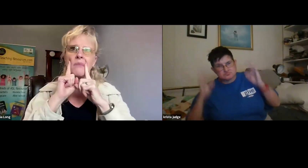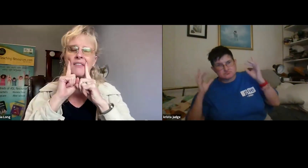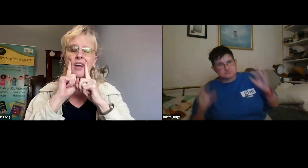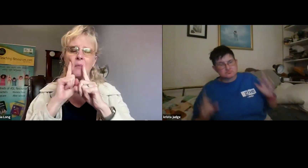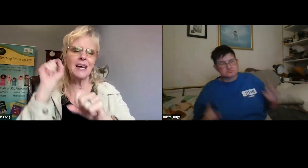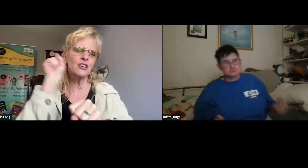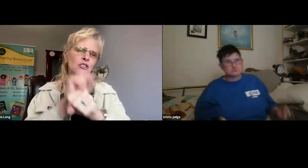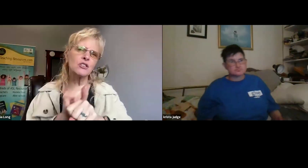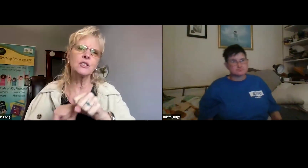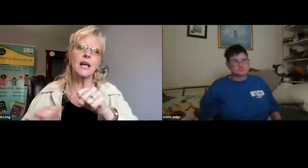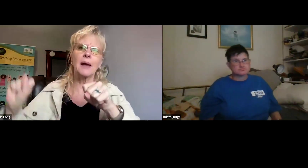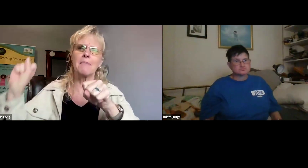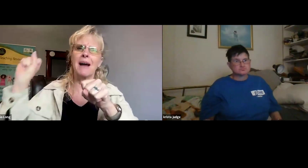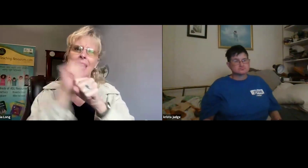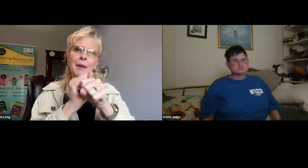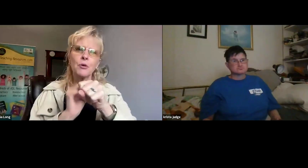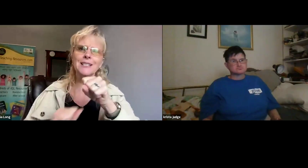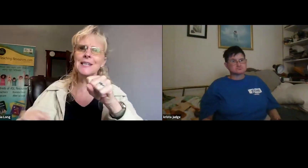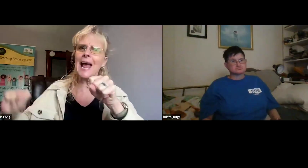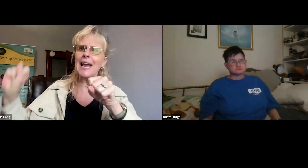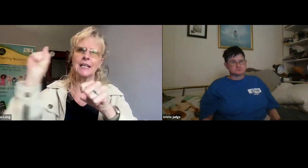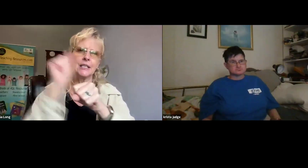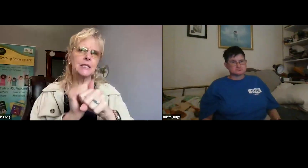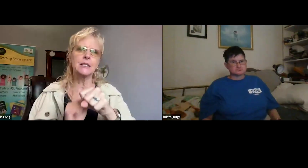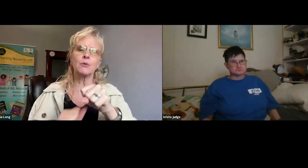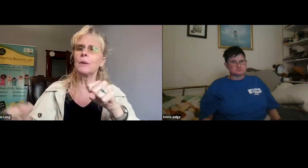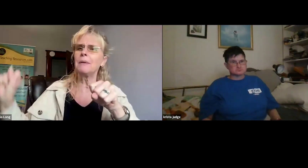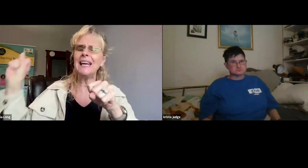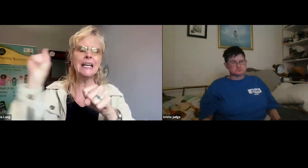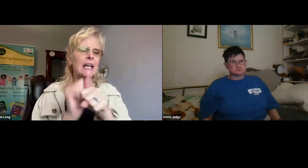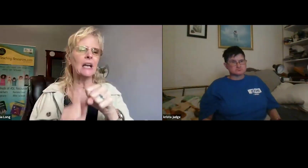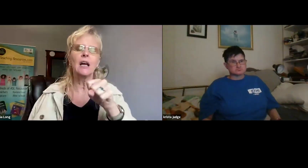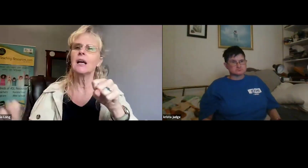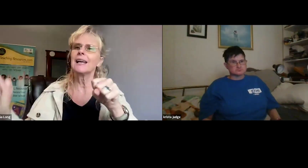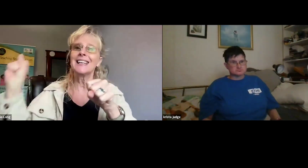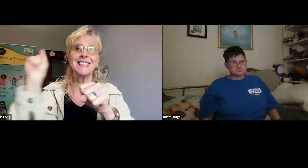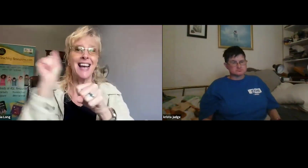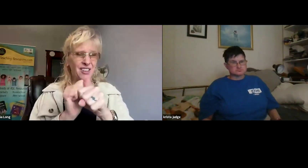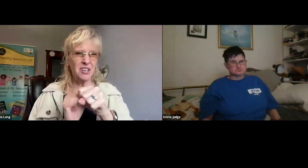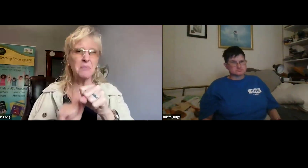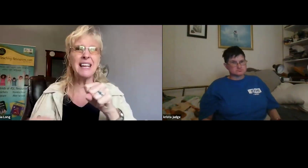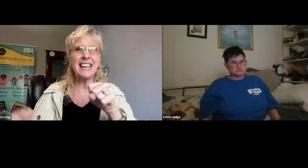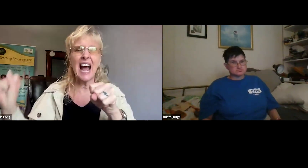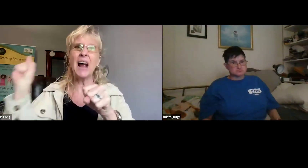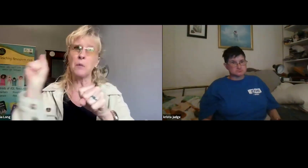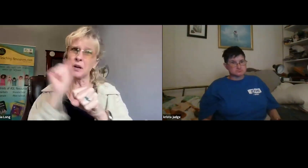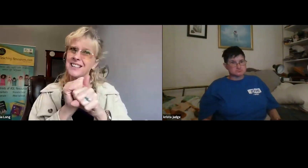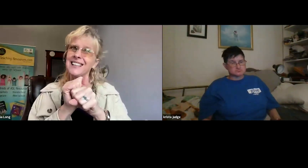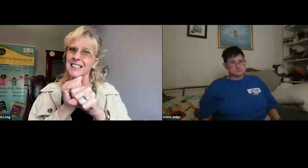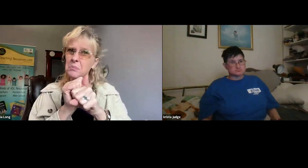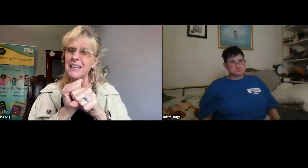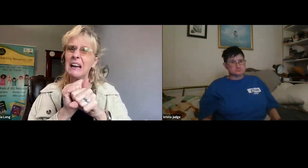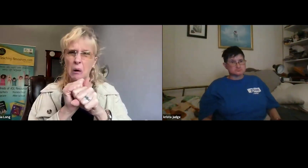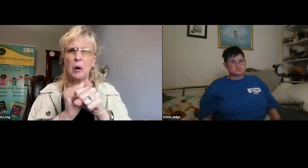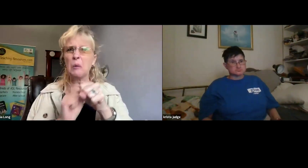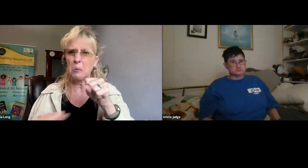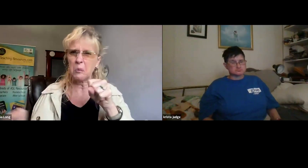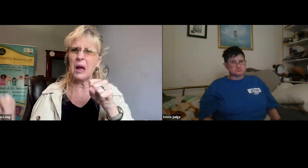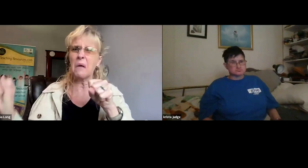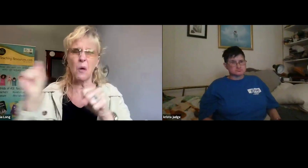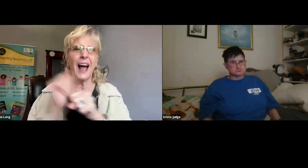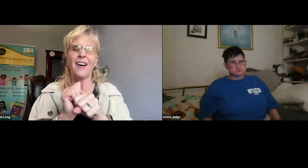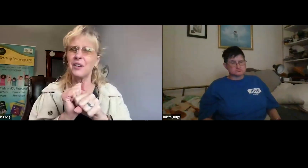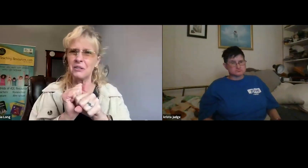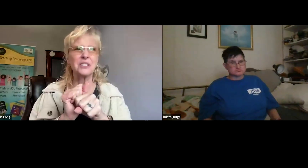So my non-manuals and my laborious hands repeating, is that going to mean I worked a little bit,